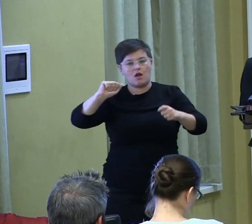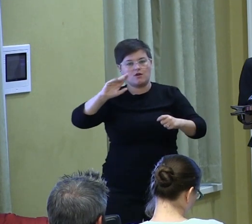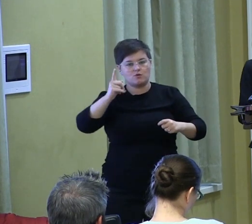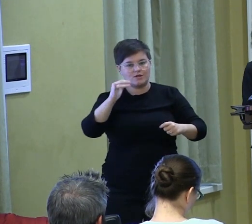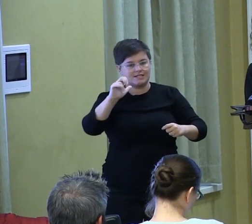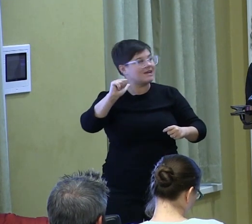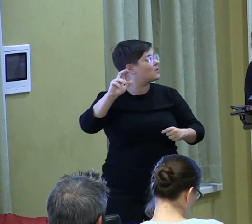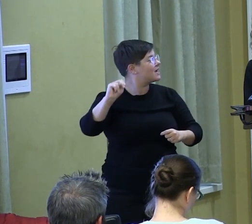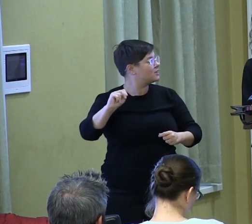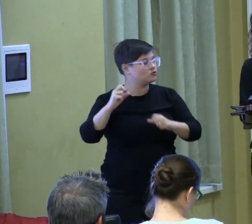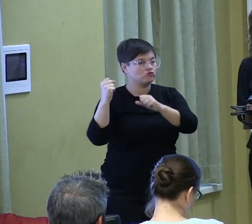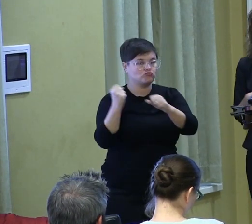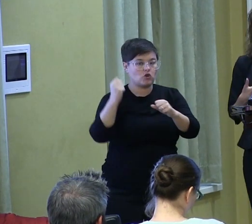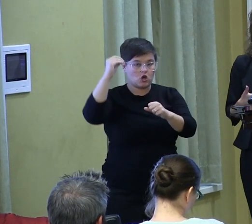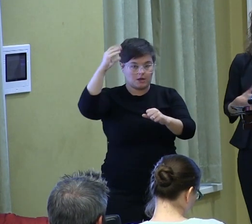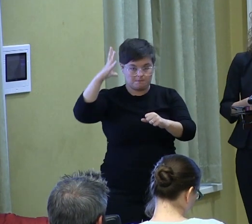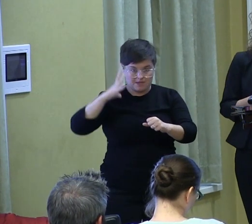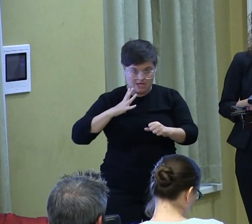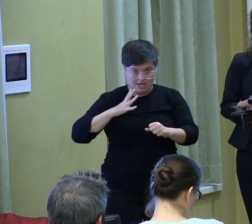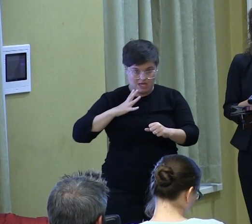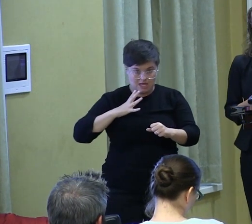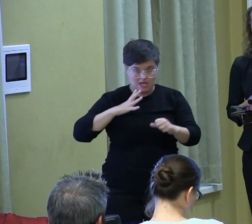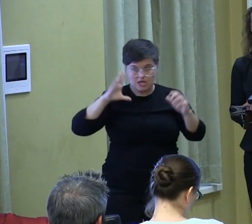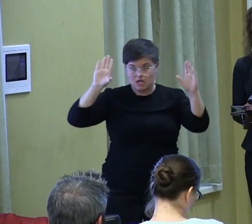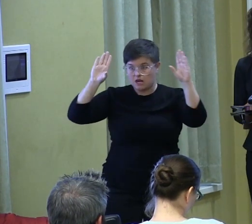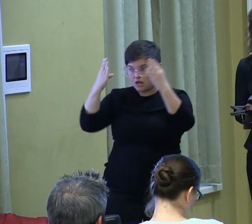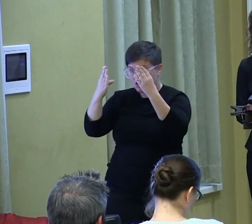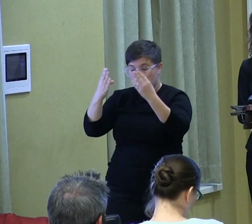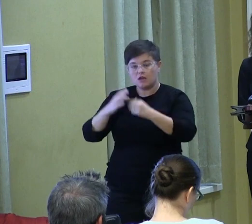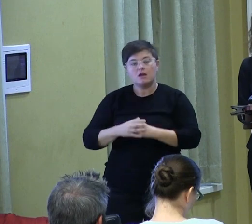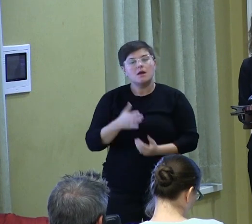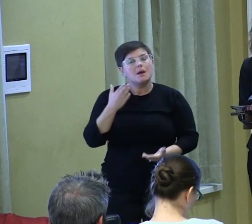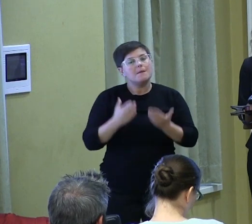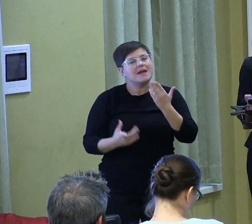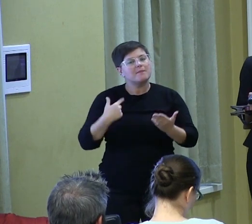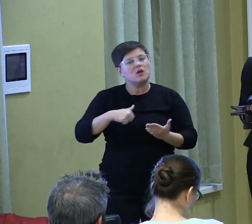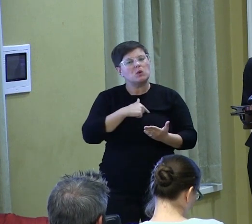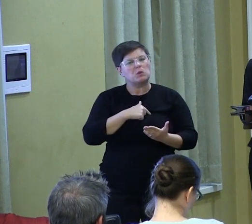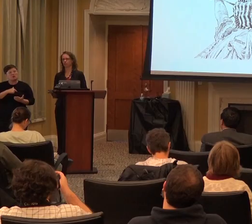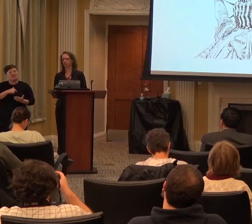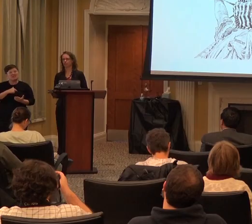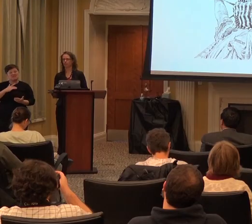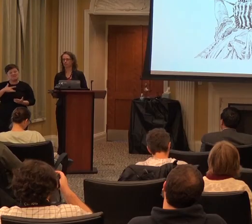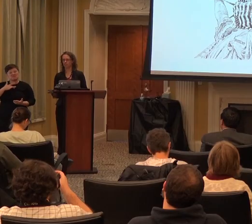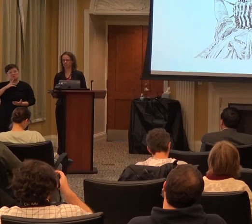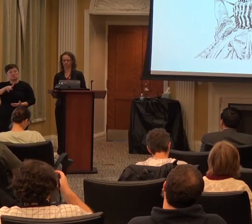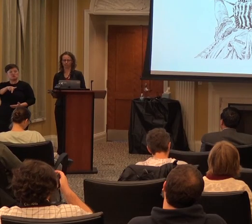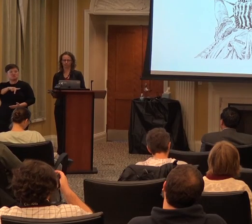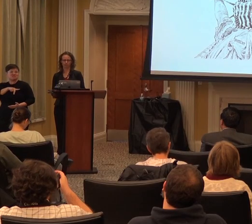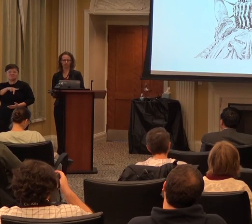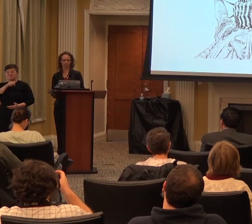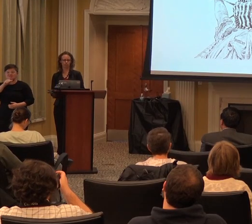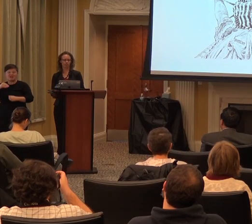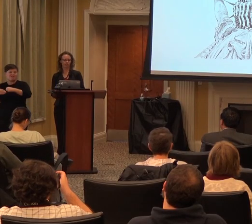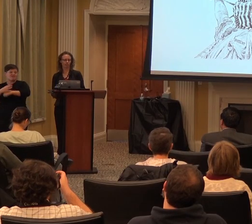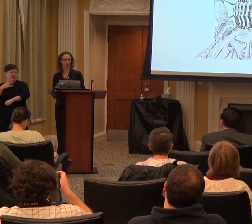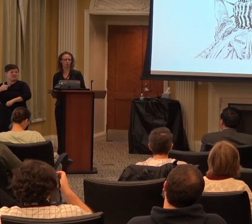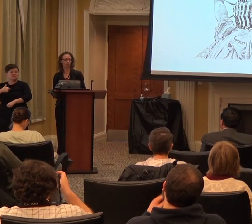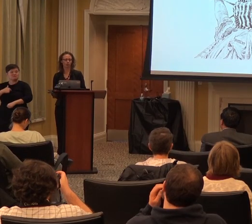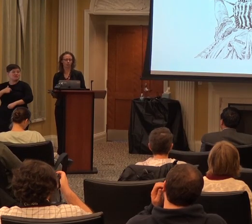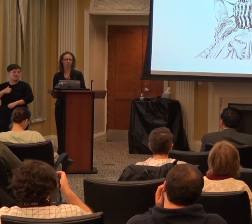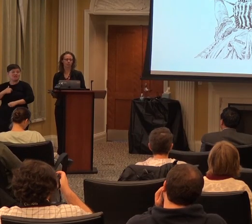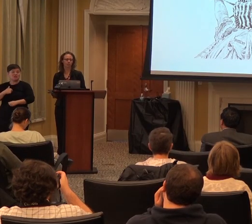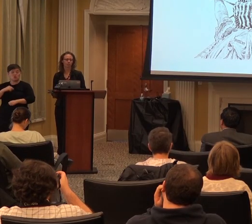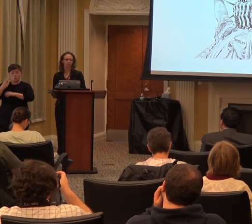man may be something we resort to when we don't feel personally effective in achieving